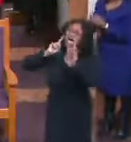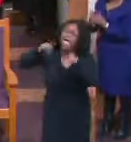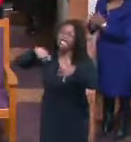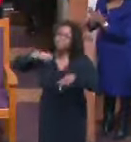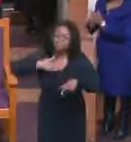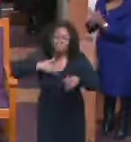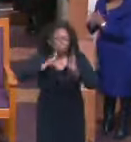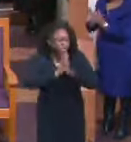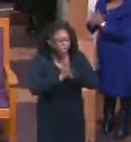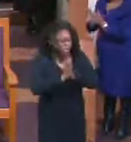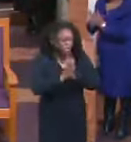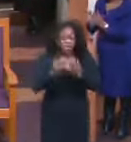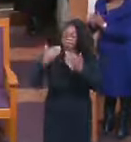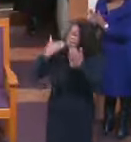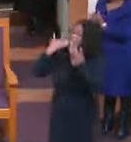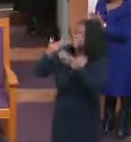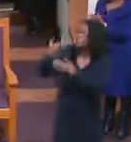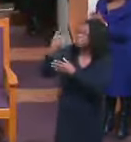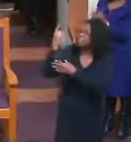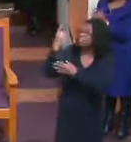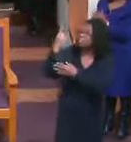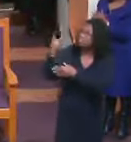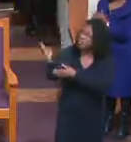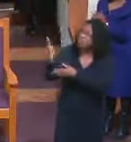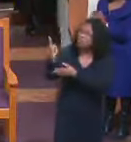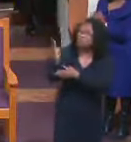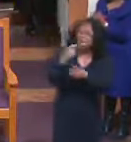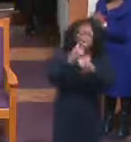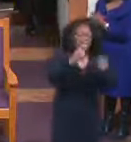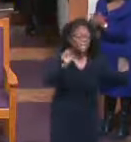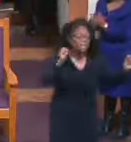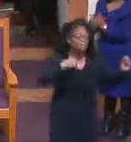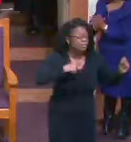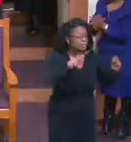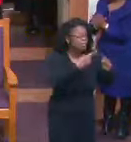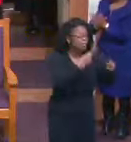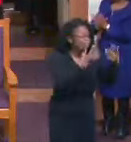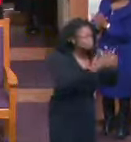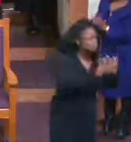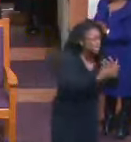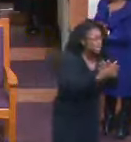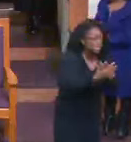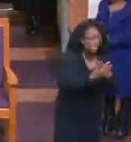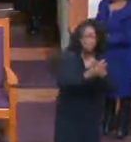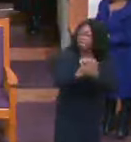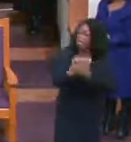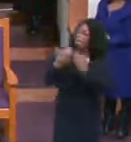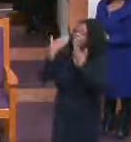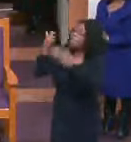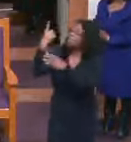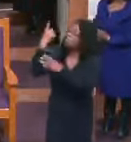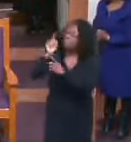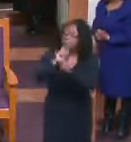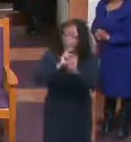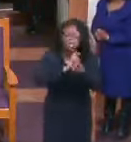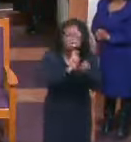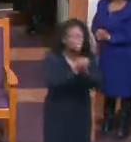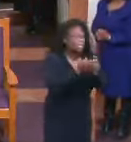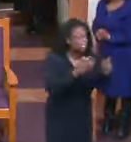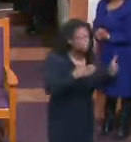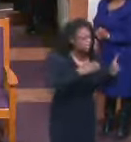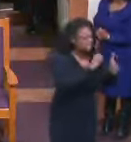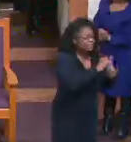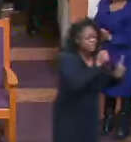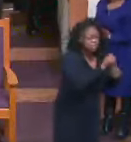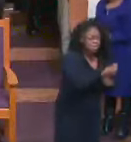Thank you for releasing me from jail. Thank you for stepping in my situation. Thank you for